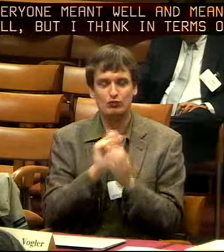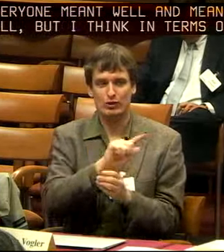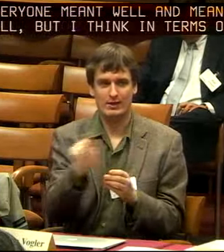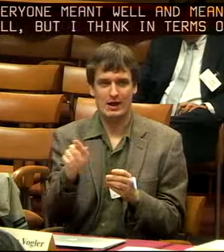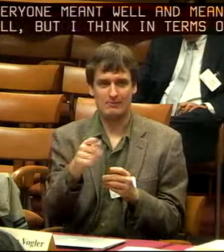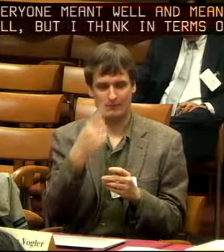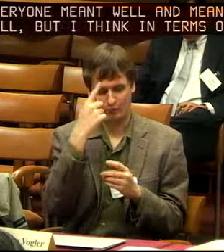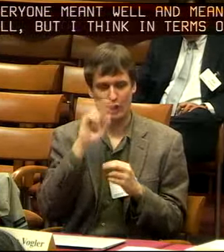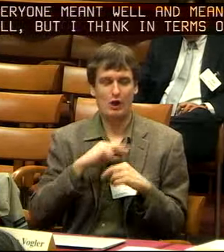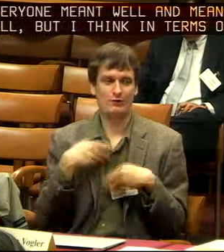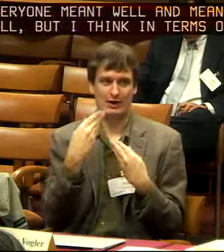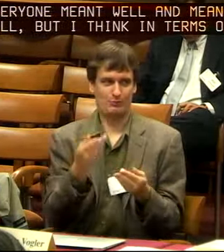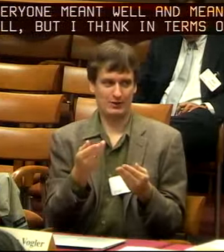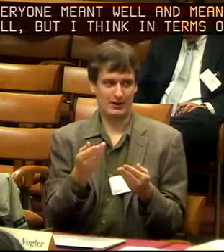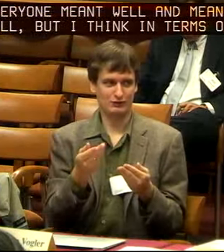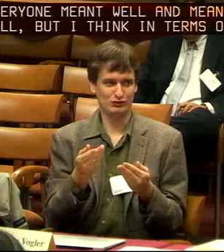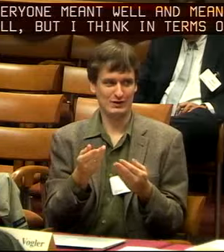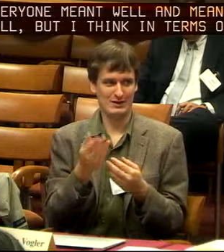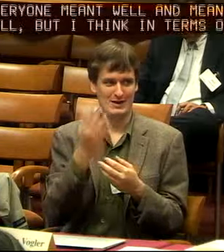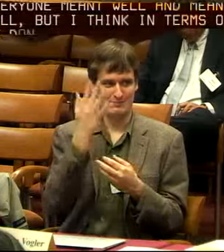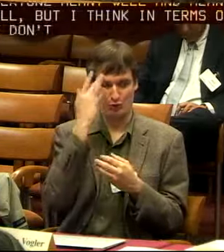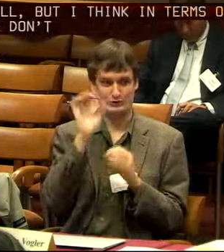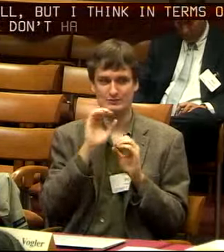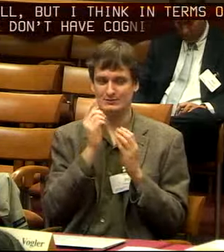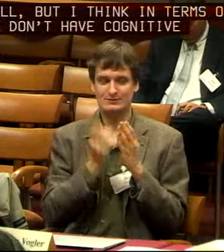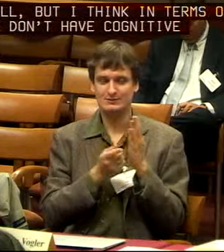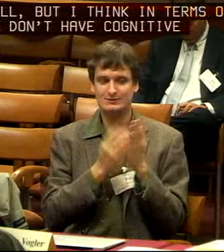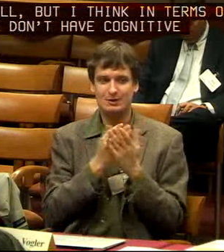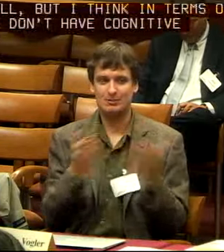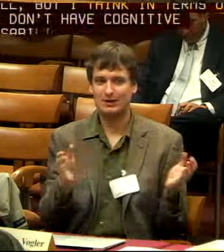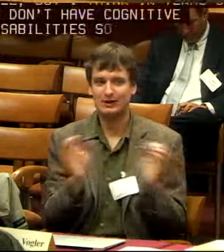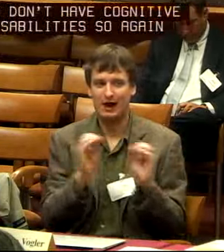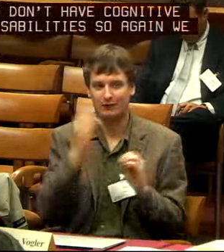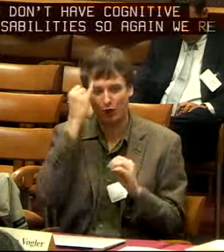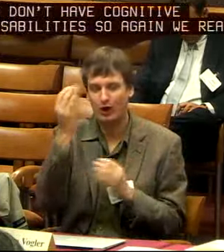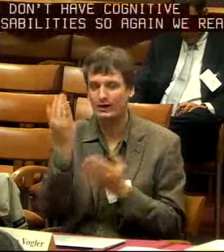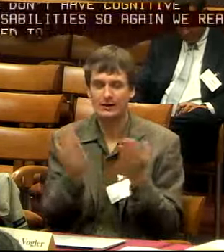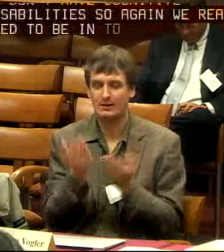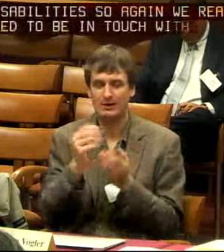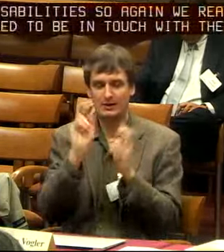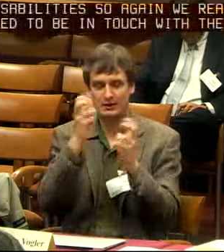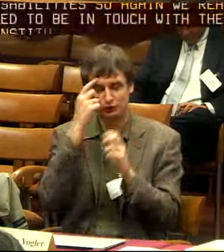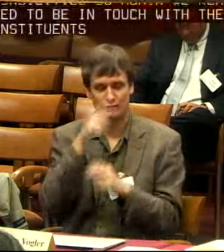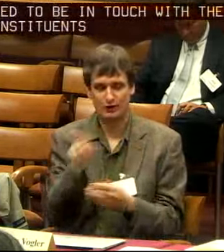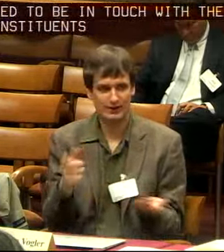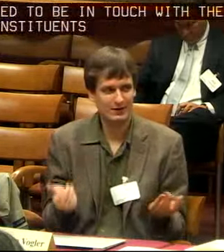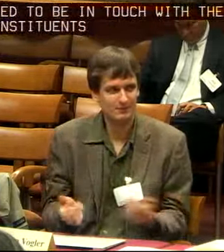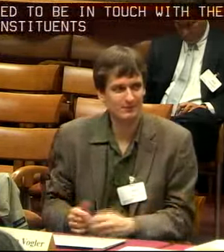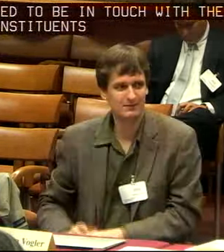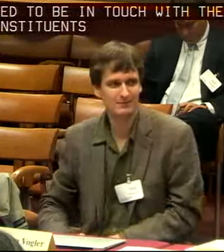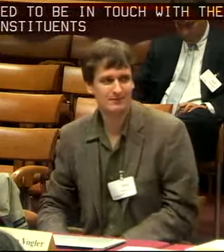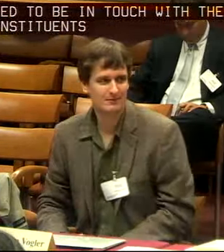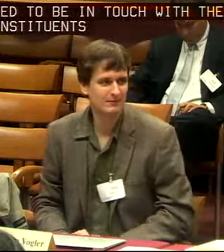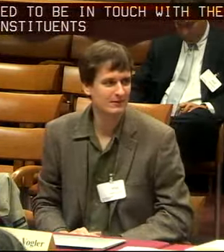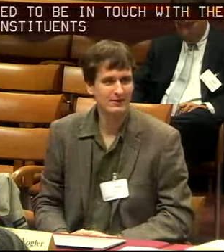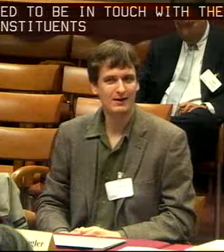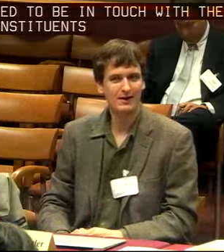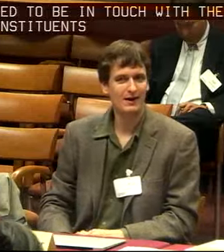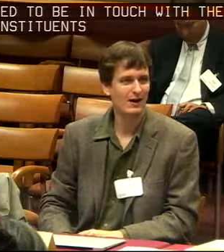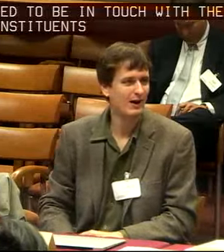really need to be in touch with the constituents that have that particular disability. I think there's things that they'll think of that we won't be able to think of that are